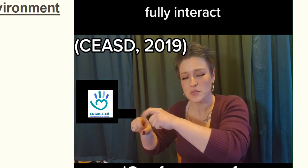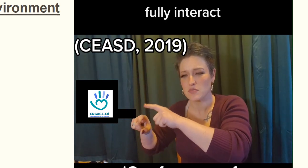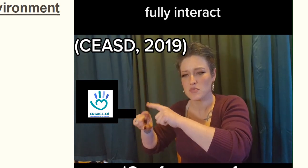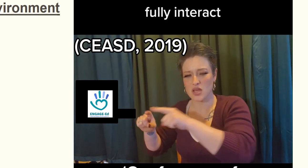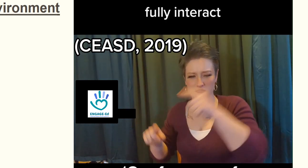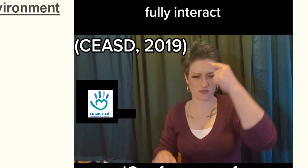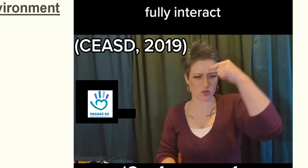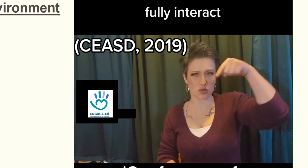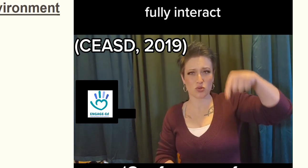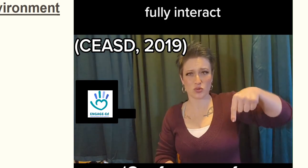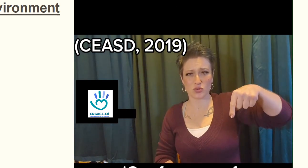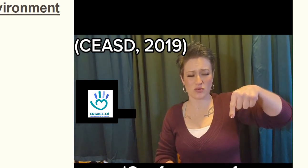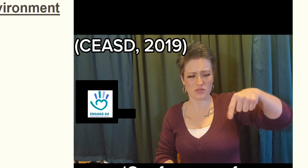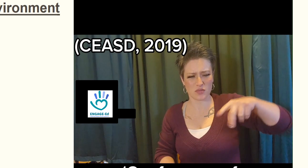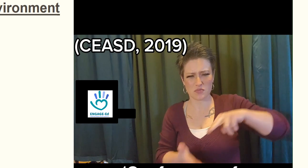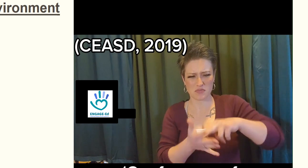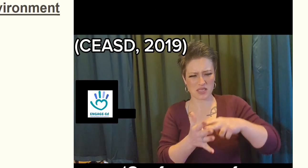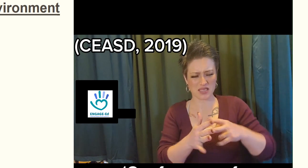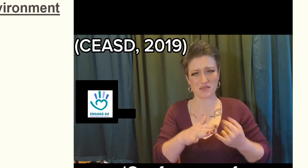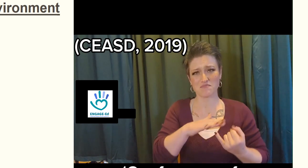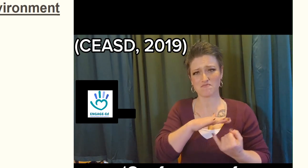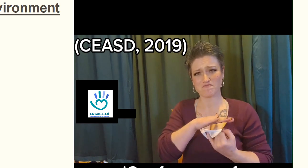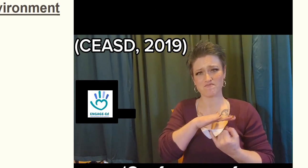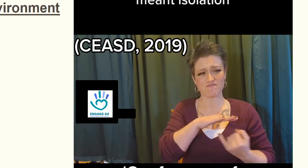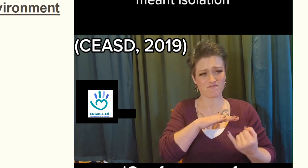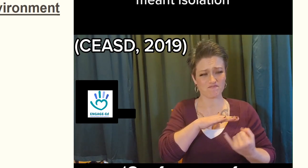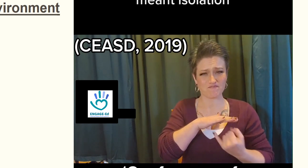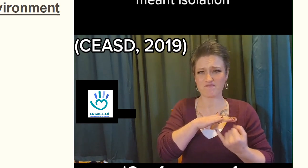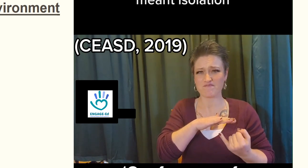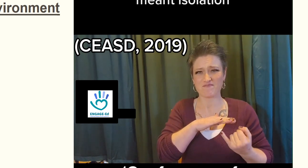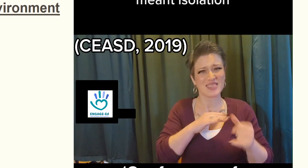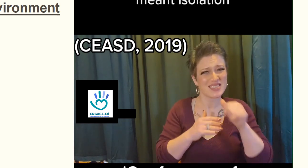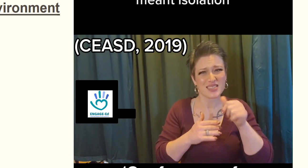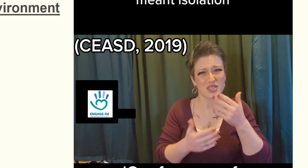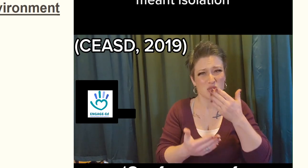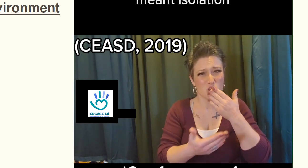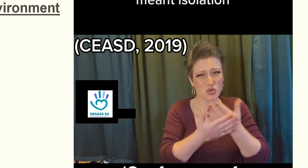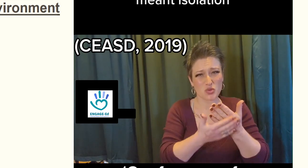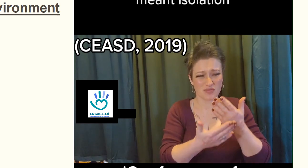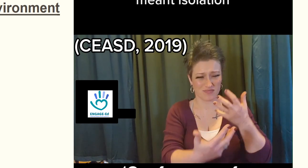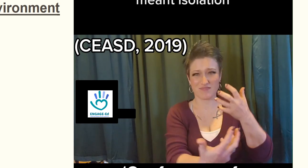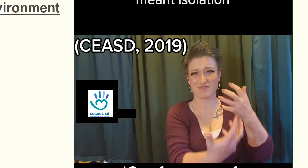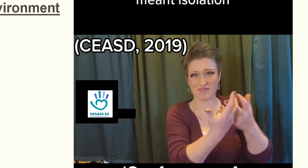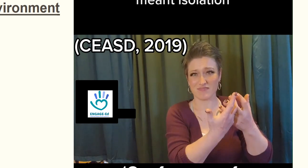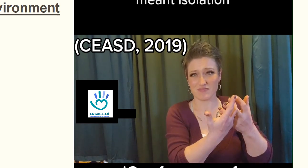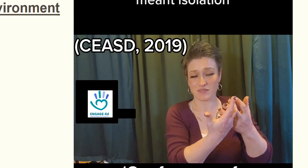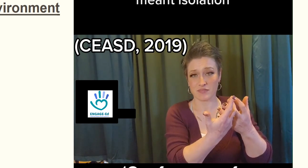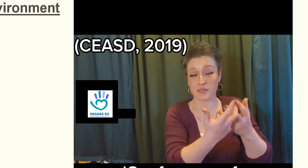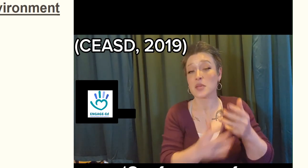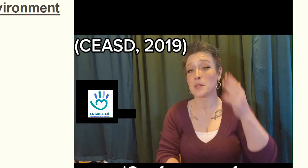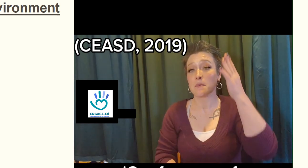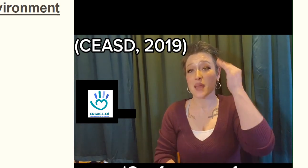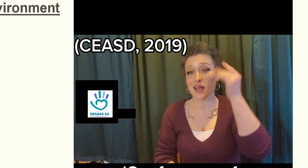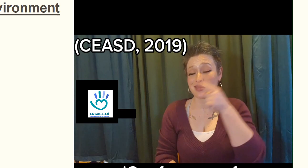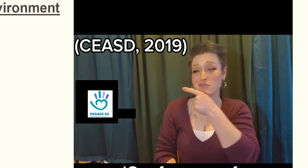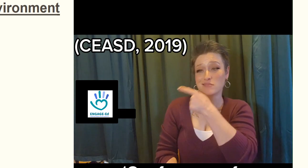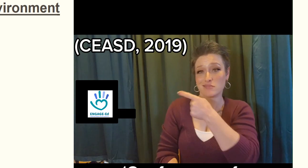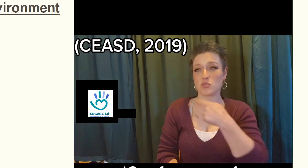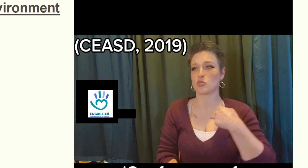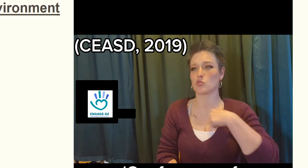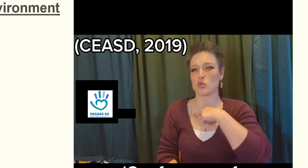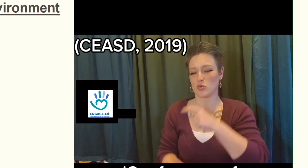to fully interact in a mainstream setting, but for deaf students, it often meant isolation, and that wasn't a good